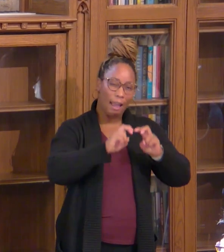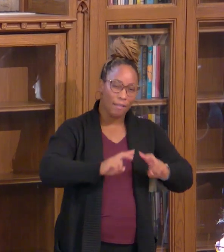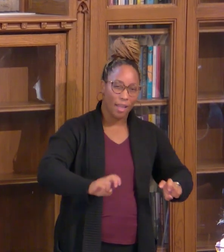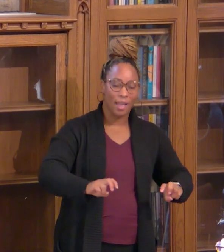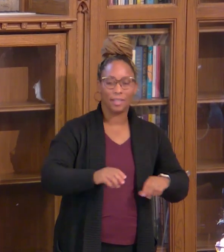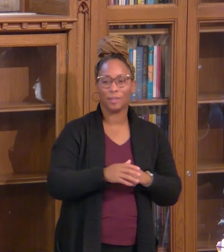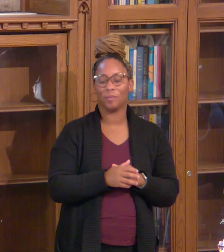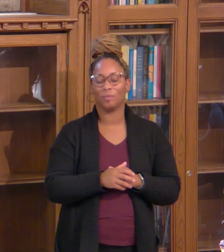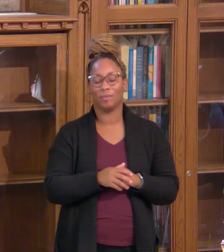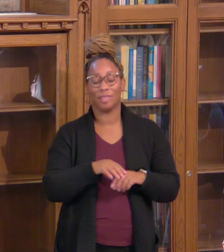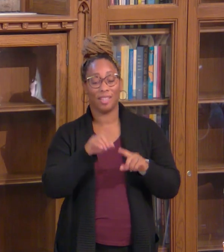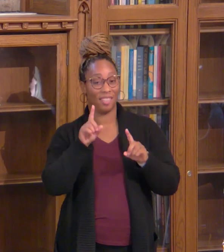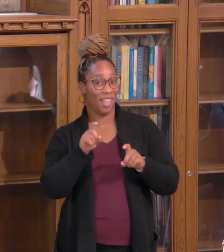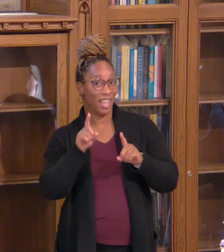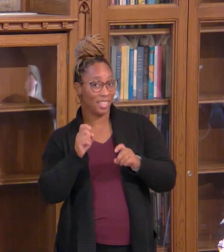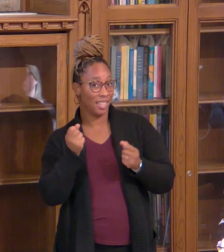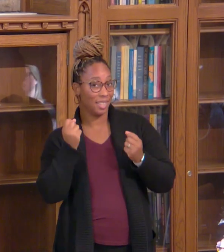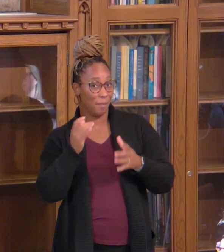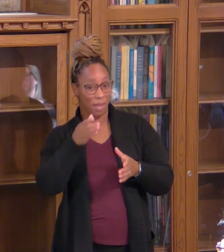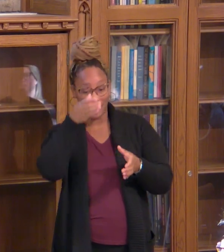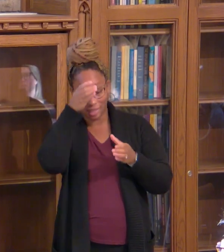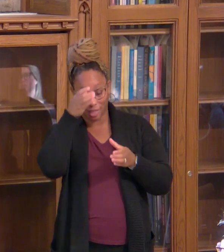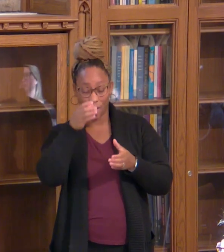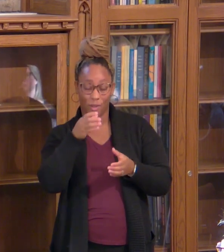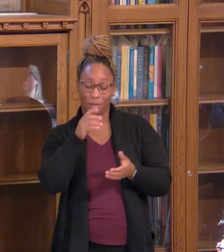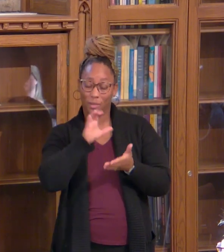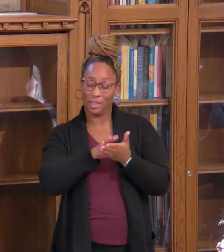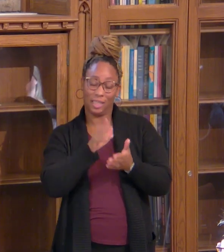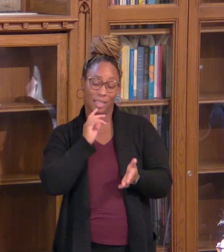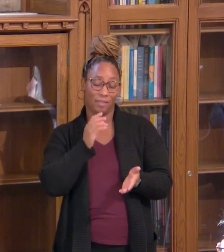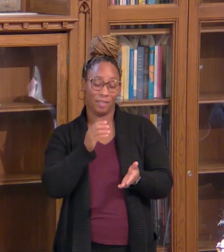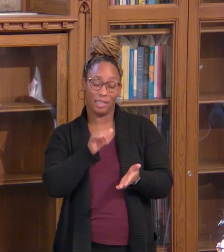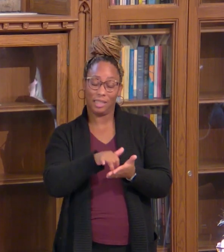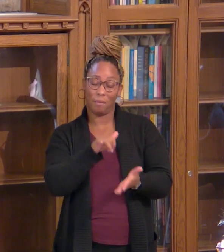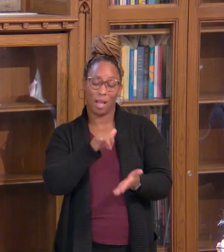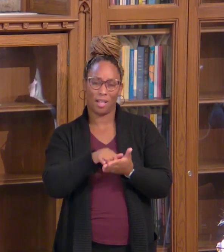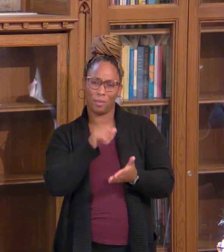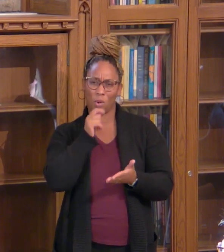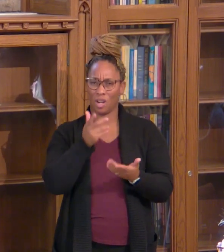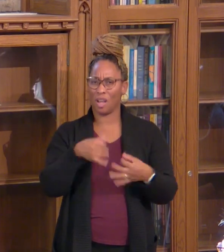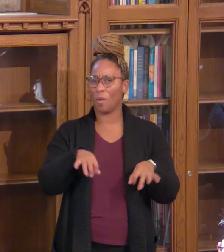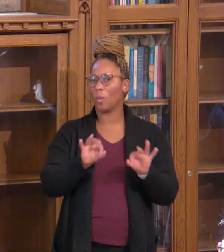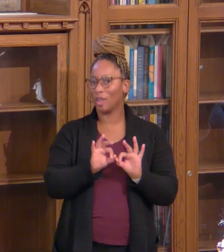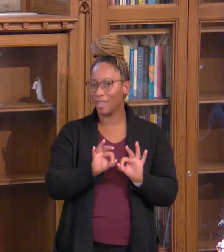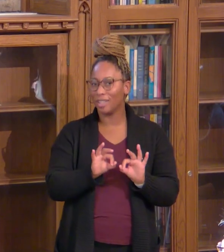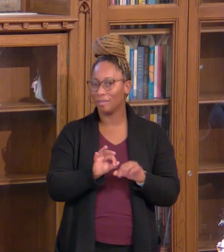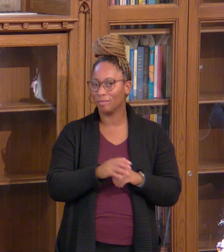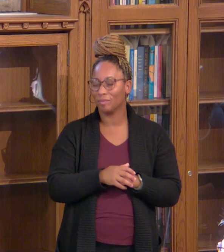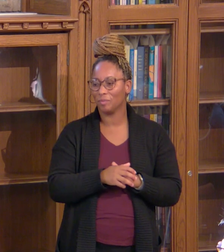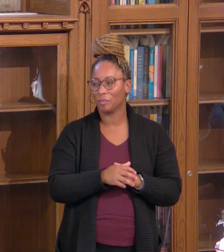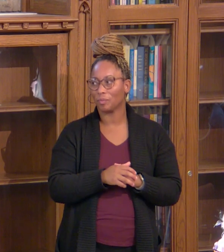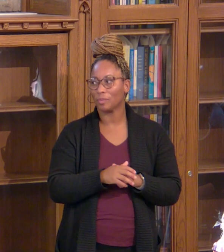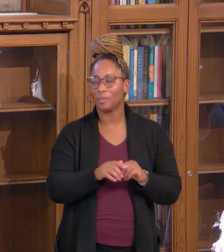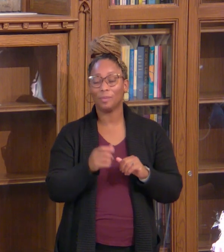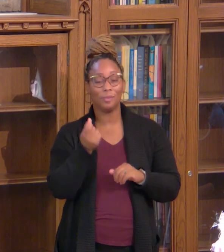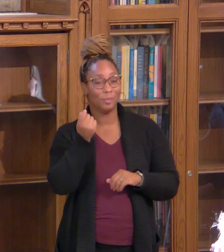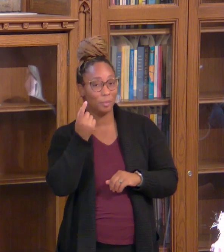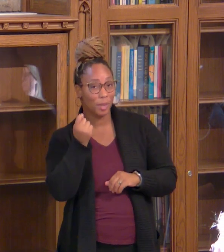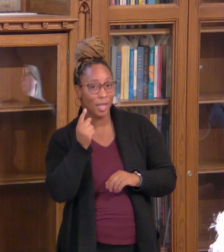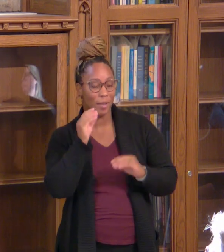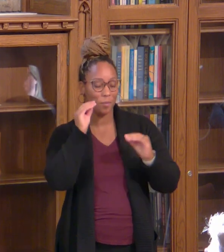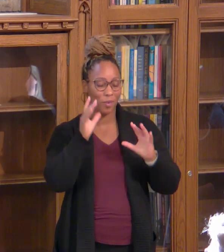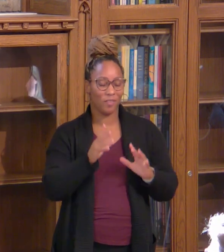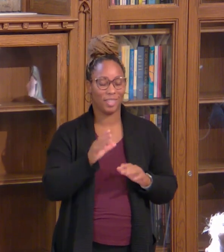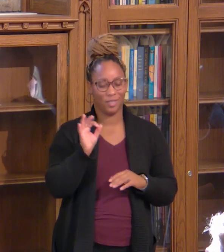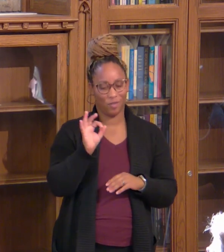task that many scholars believe was impossible or unworthy but Professor Franklin as all of